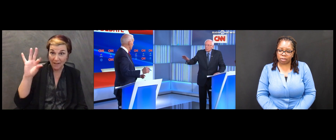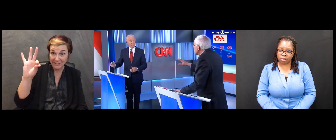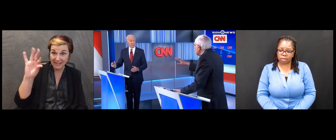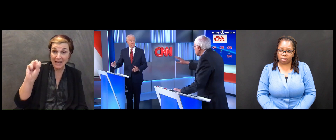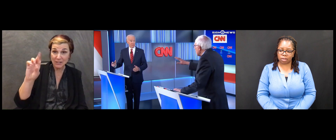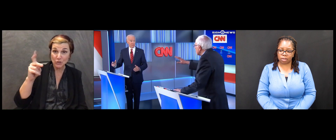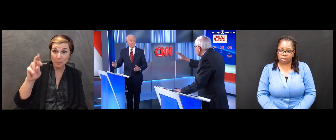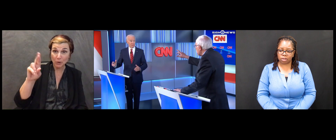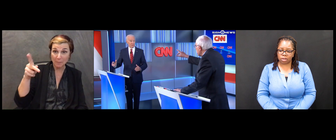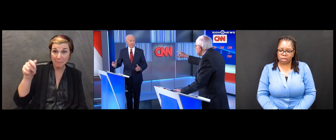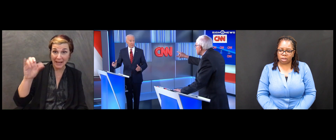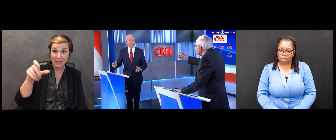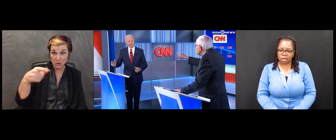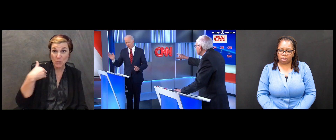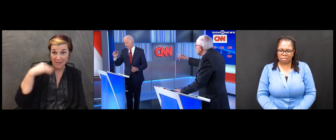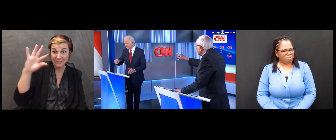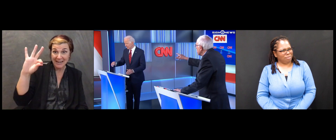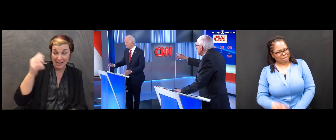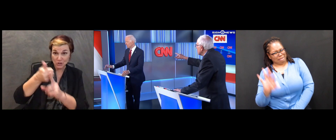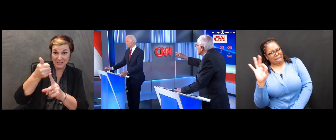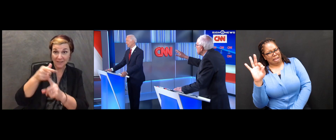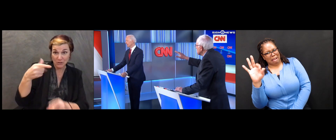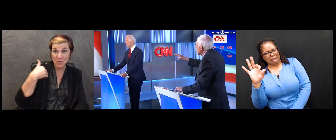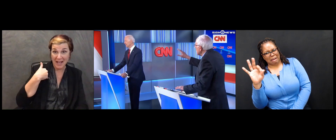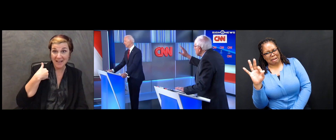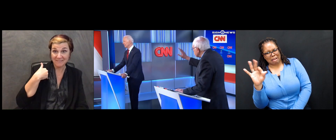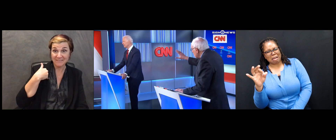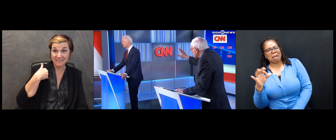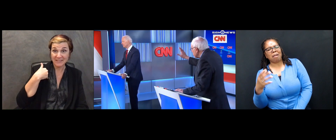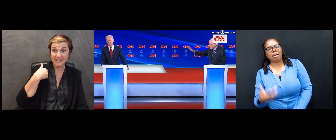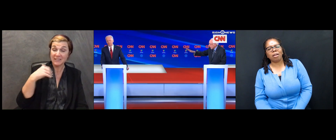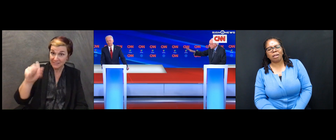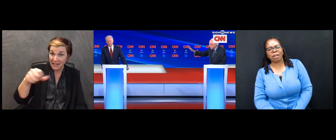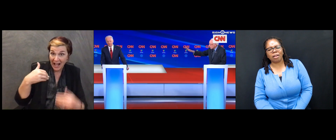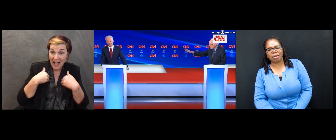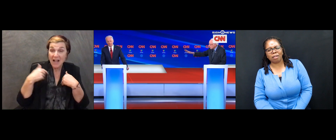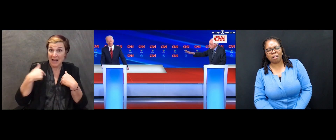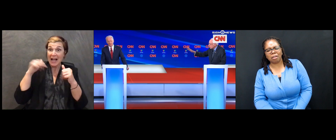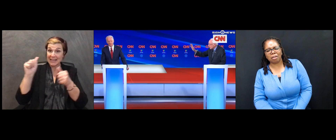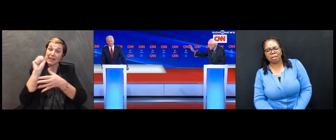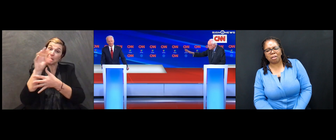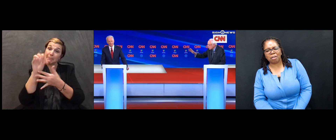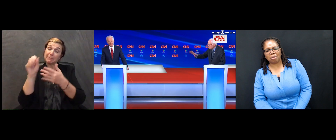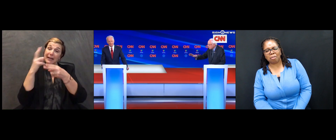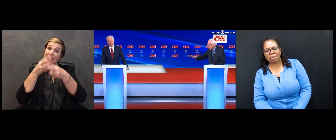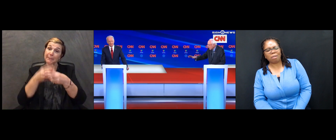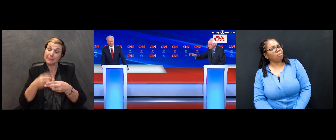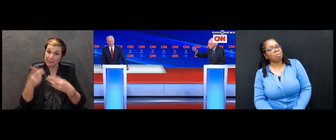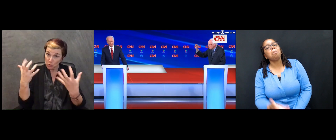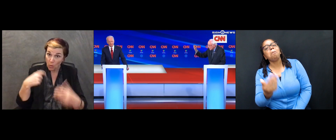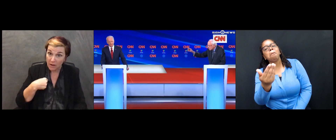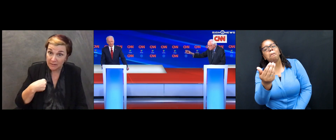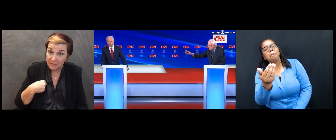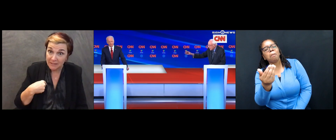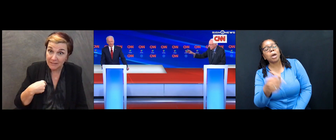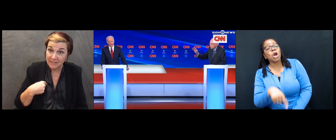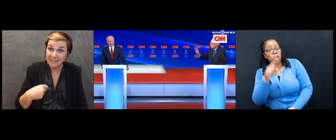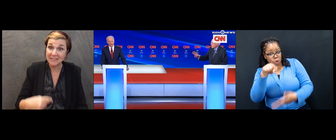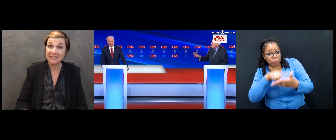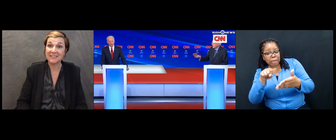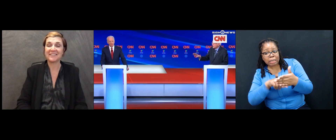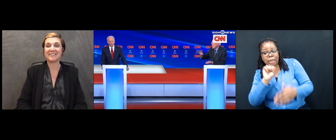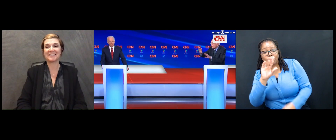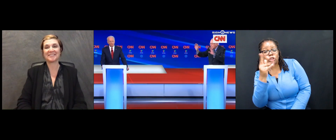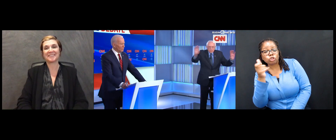want me to list them? No. Yeah, you go ahead and list them. Okay, come on. Give me a break. No, I won't give you a break on this one, Joe. You condemned super PACs. You got a super PAC.